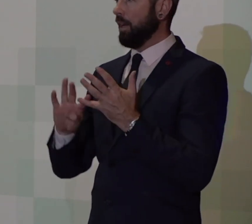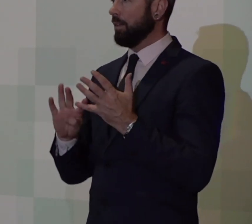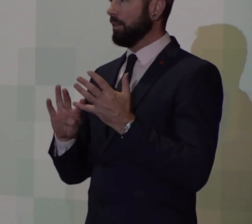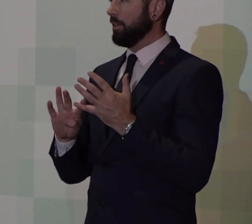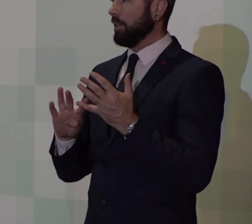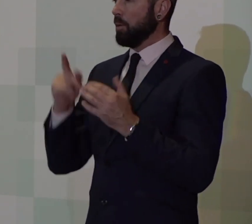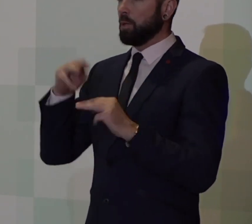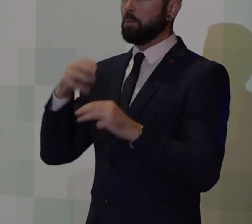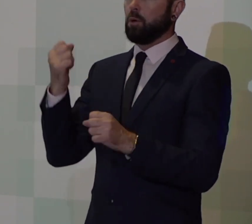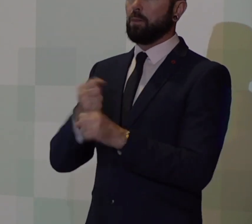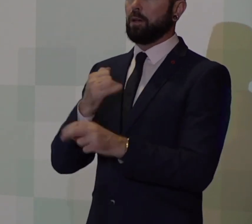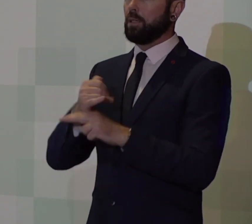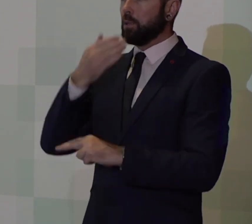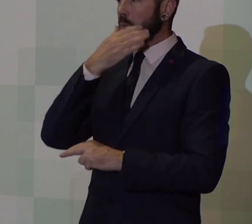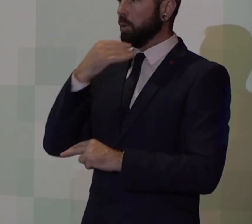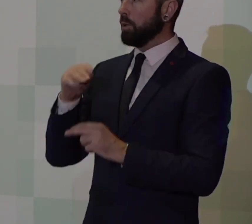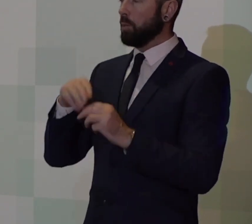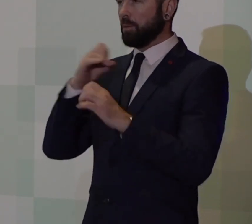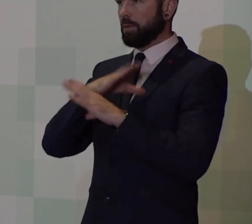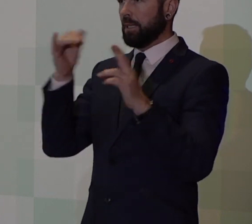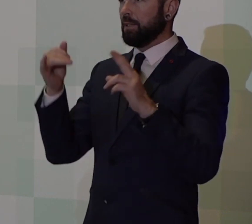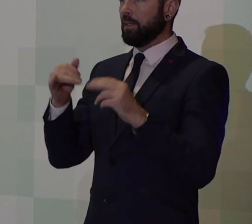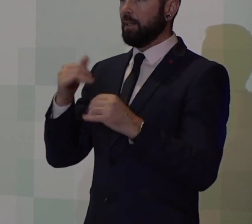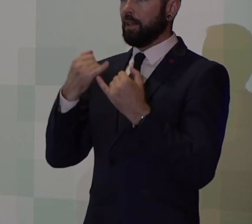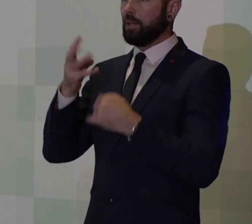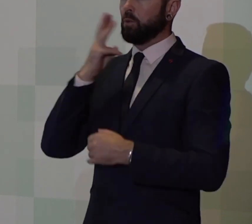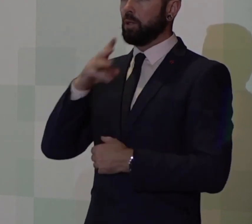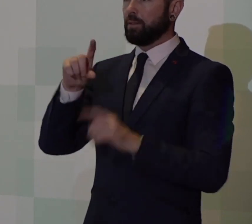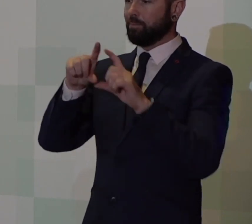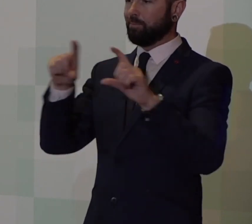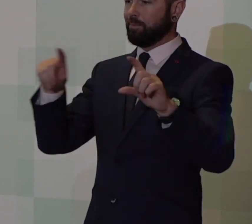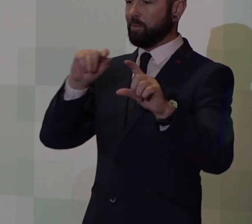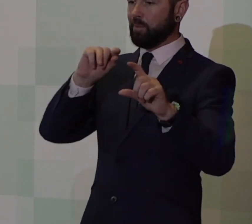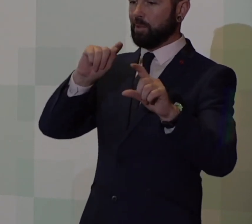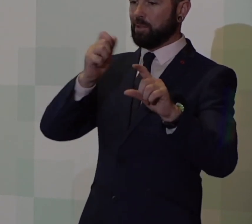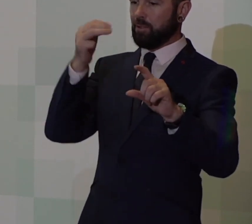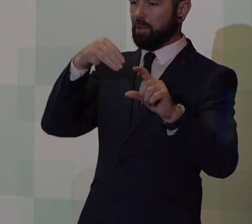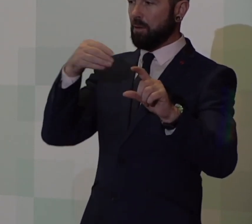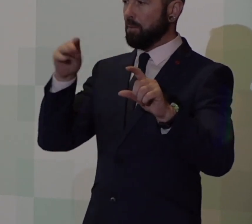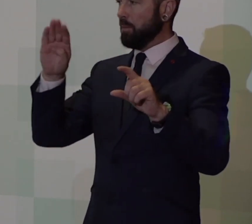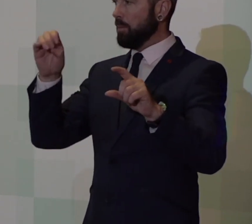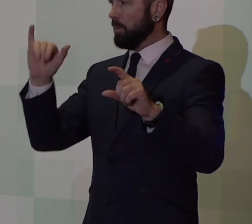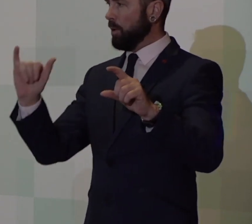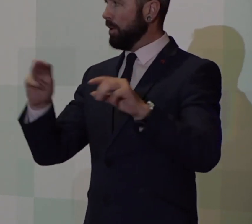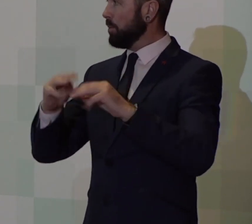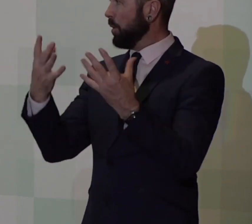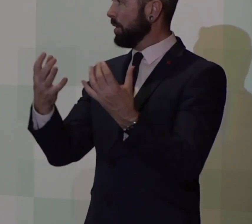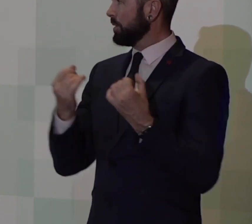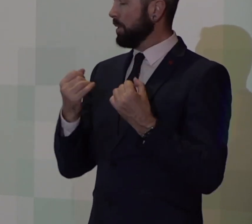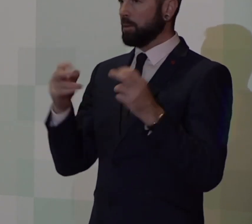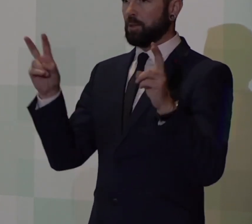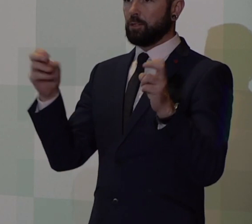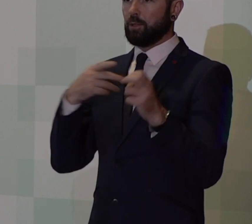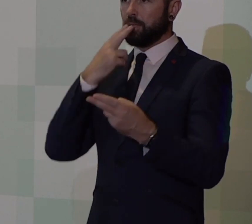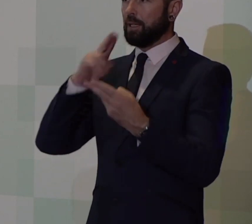more marked in boys. So tomboy, as we've heard already, is a more acceptable thing